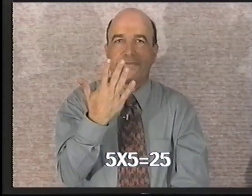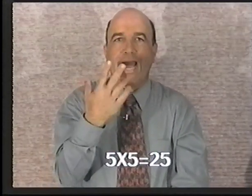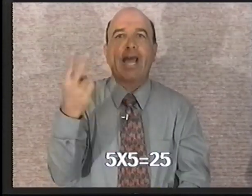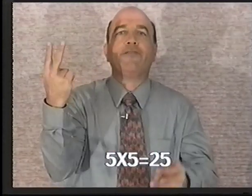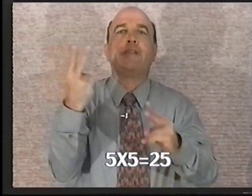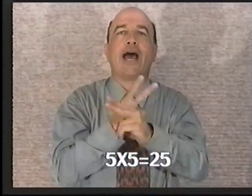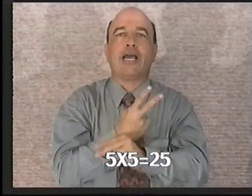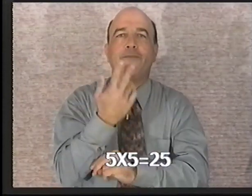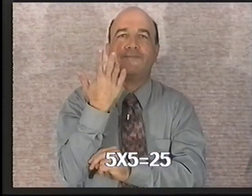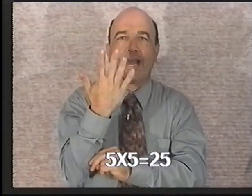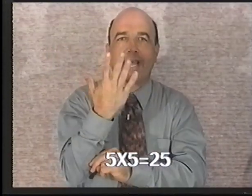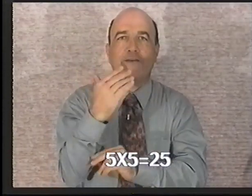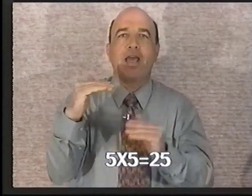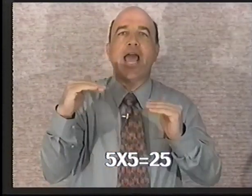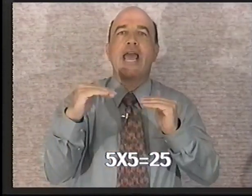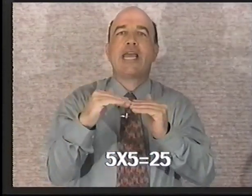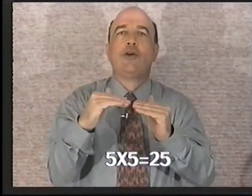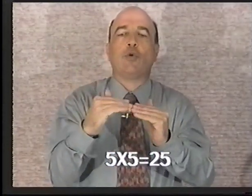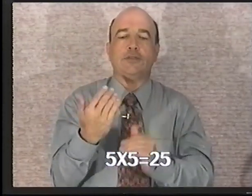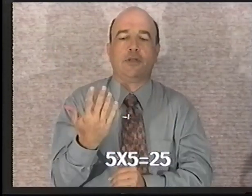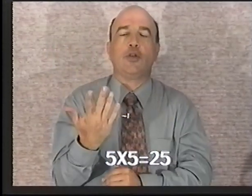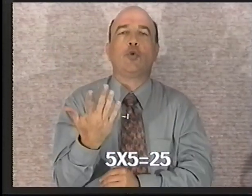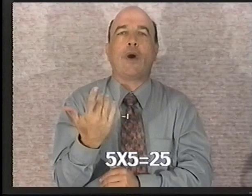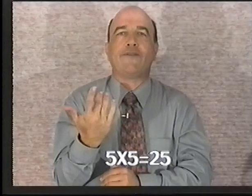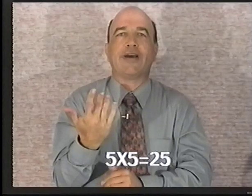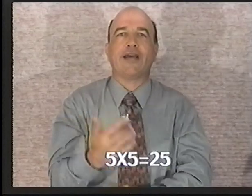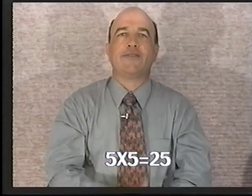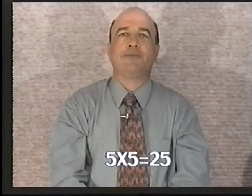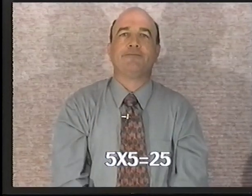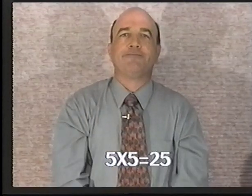5 times 5 equals 25.